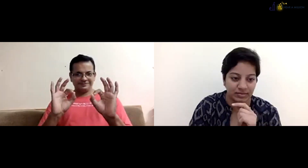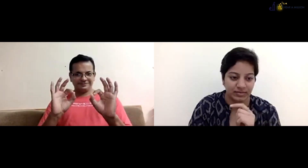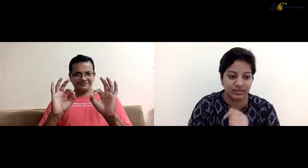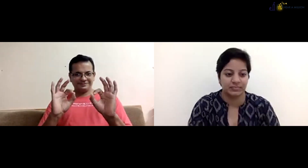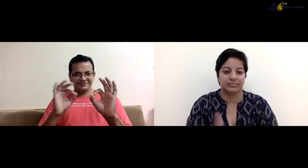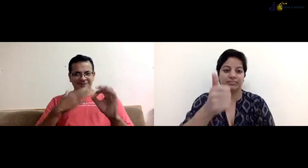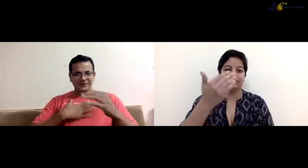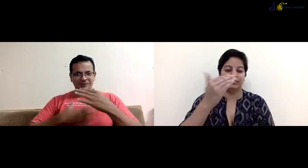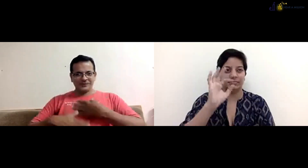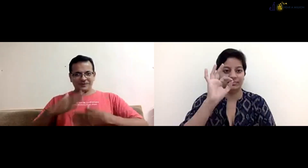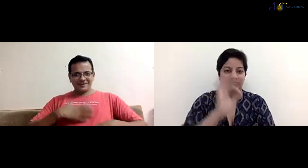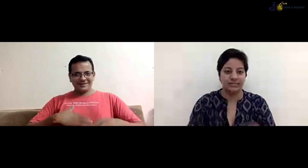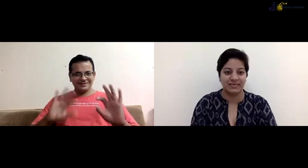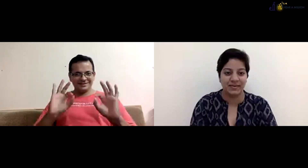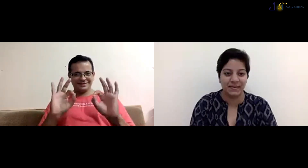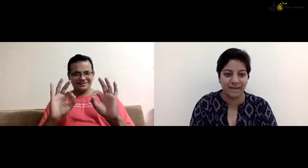1 minute.